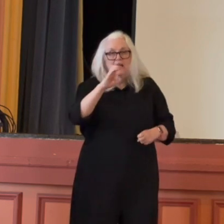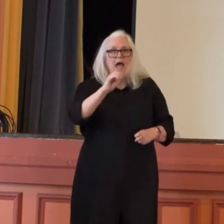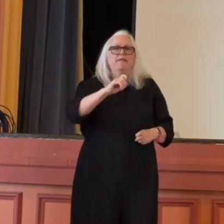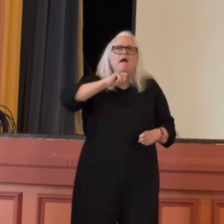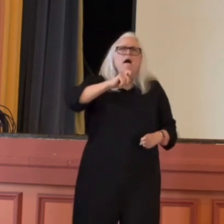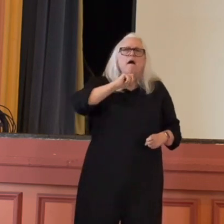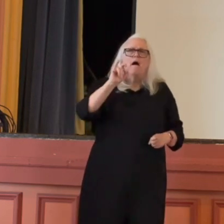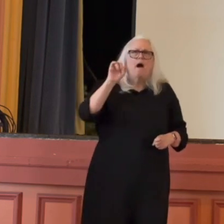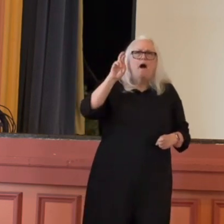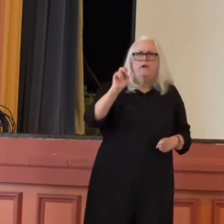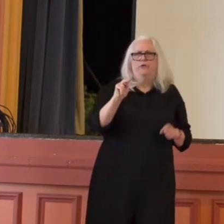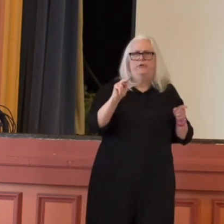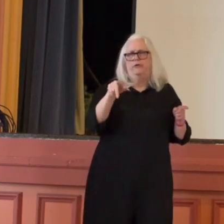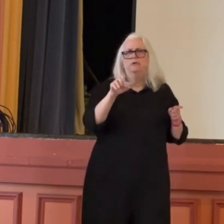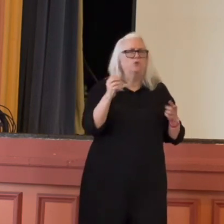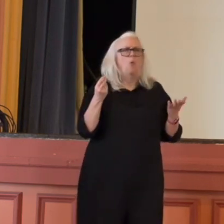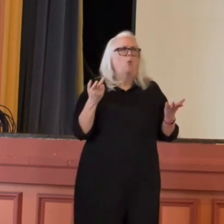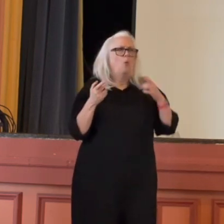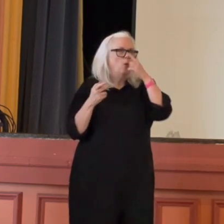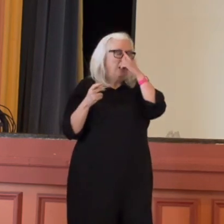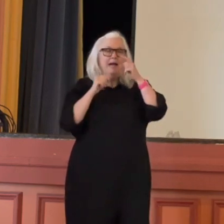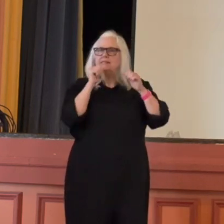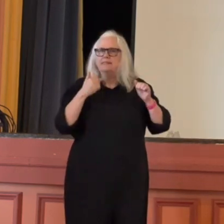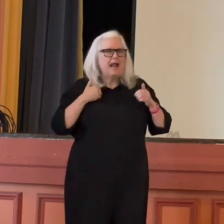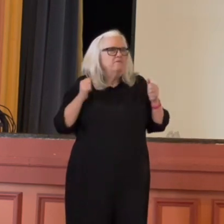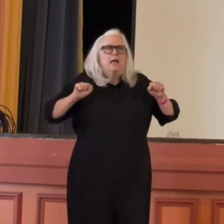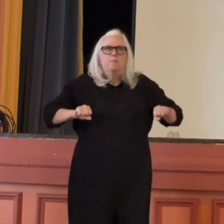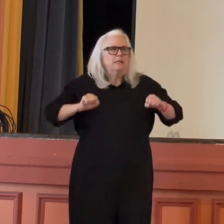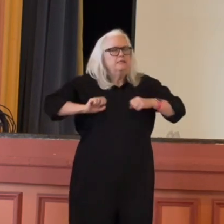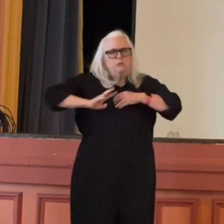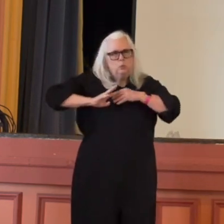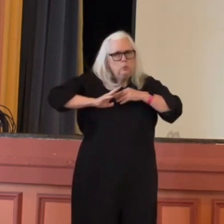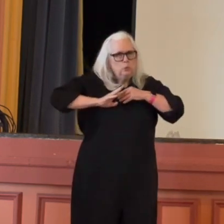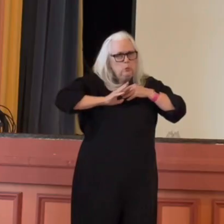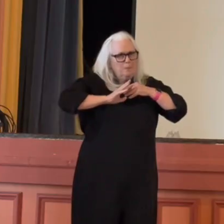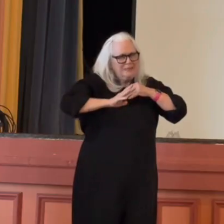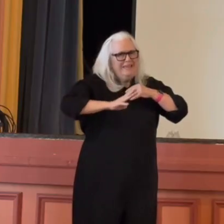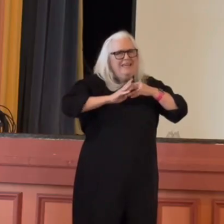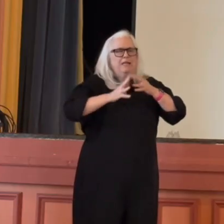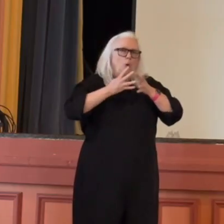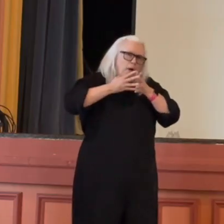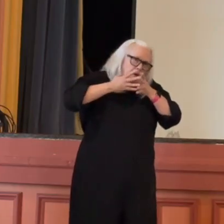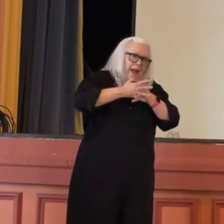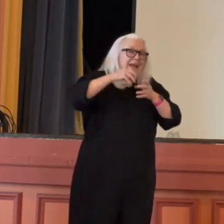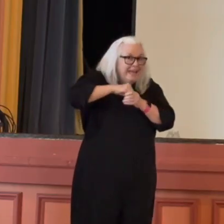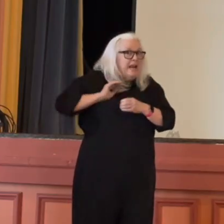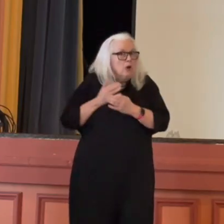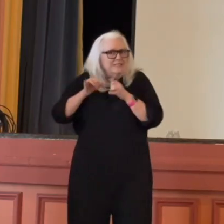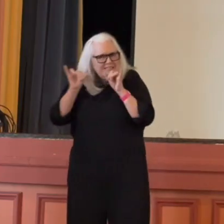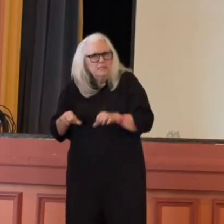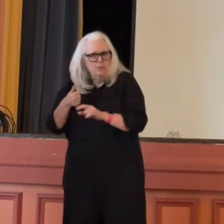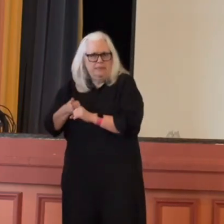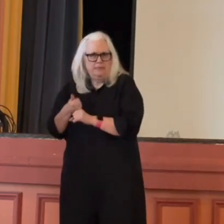If it does not have the ability to leach into our system, if it does not have the ability to